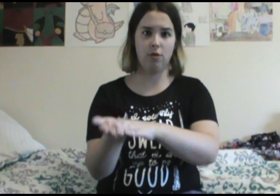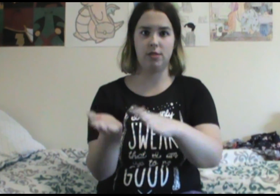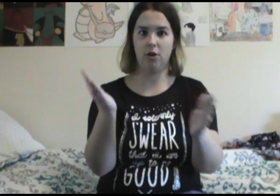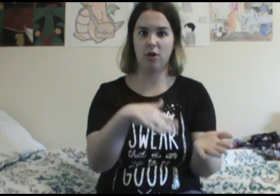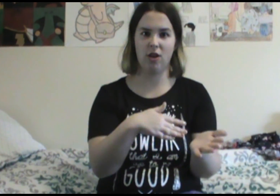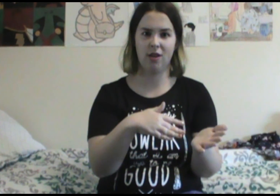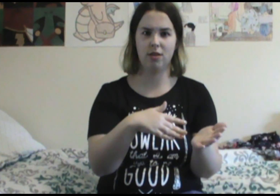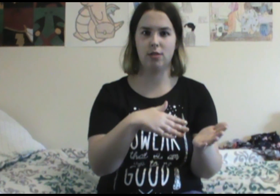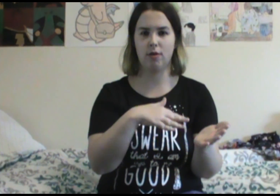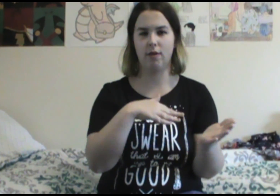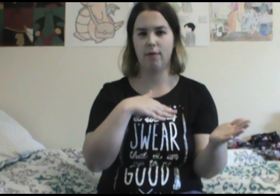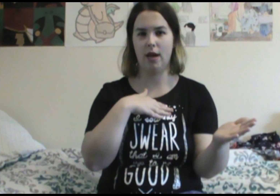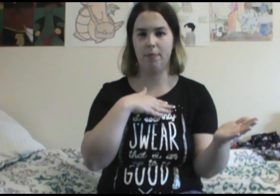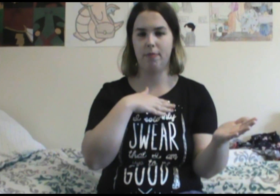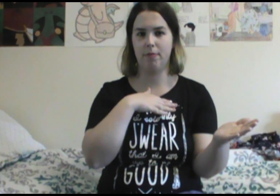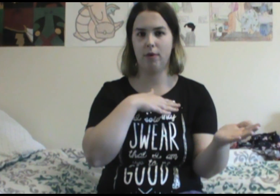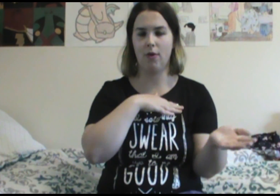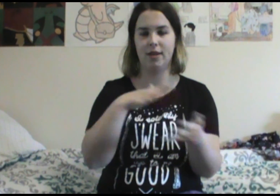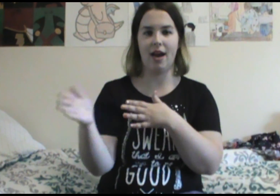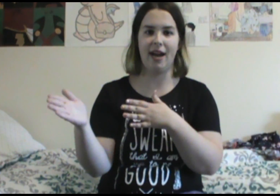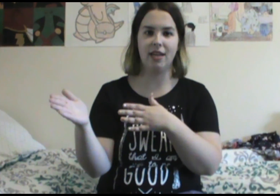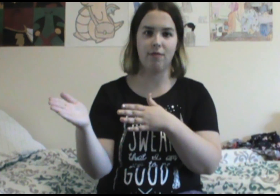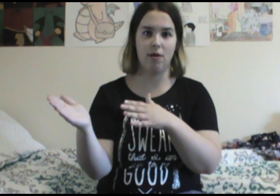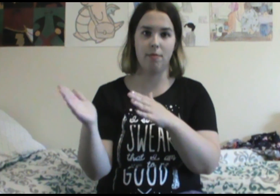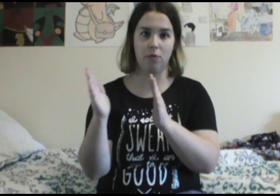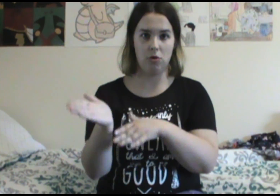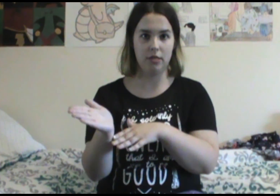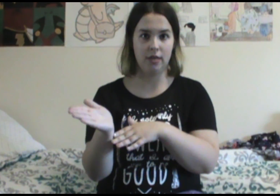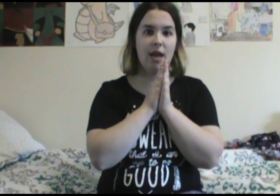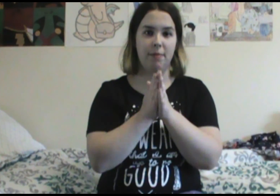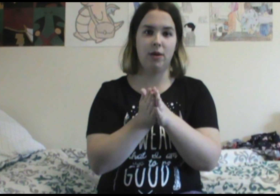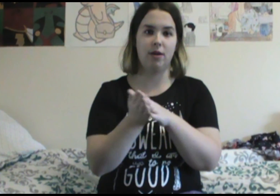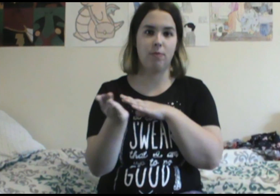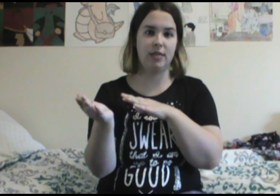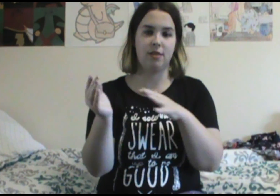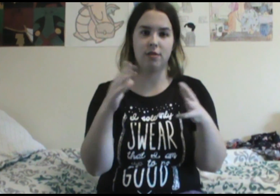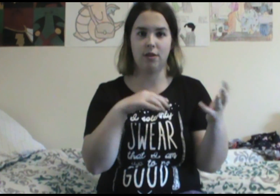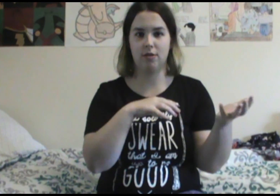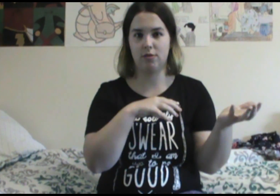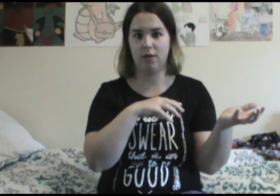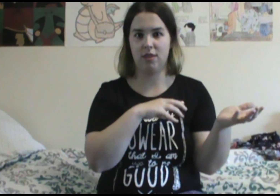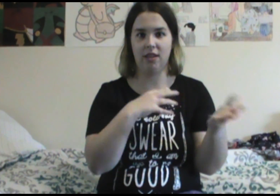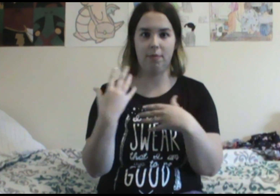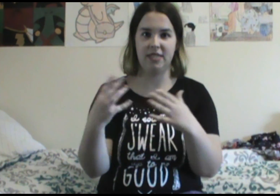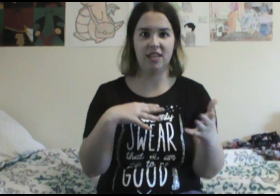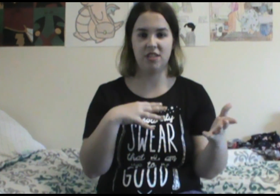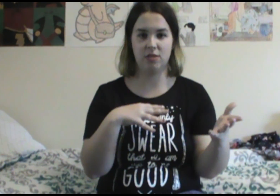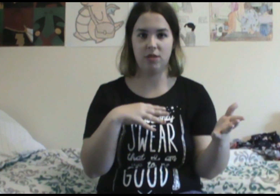to Hook to sort of help go into hiding from Gold. Emma restarts her sort of therapy sessions with